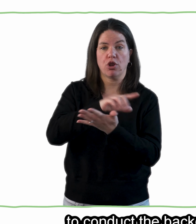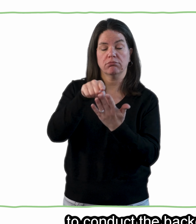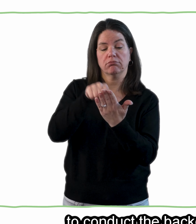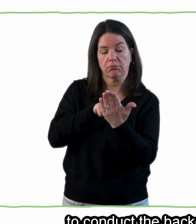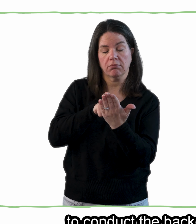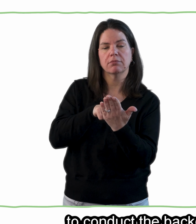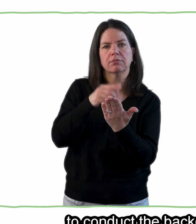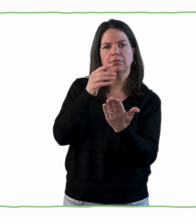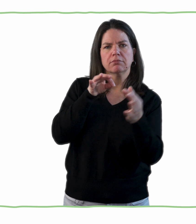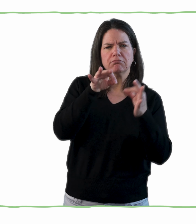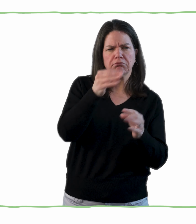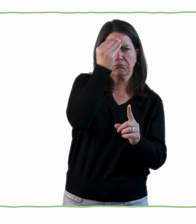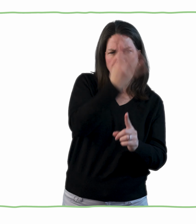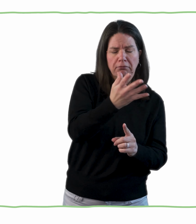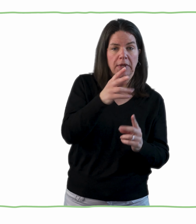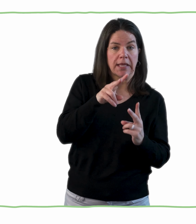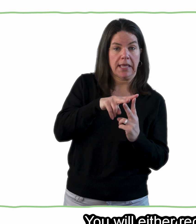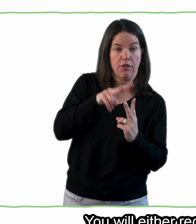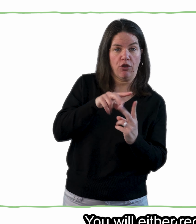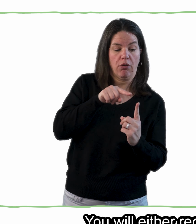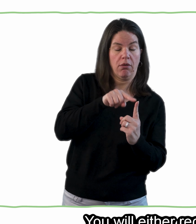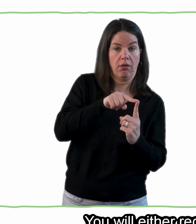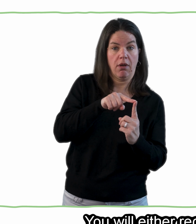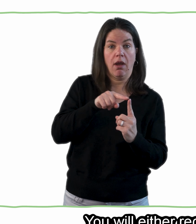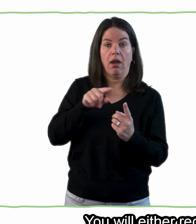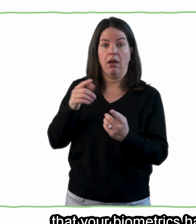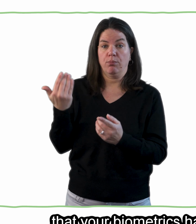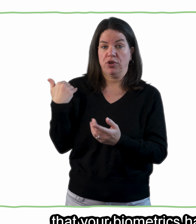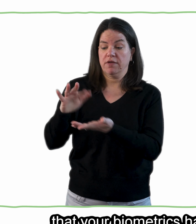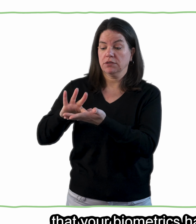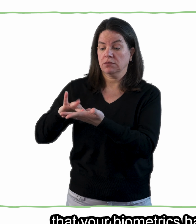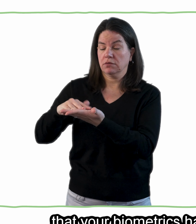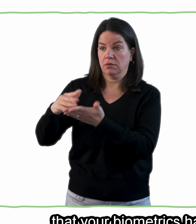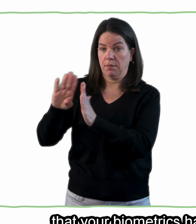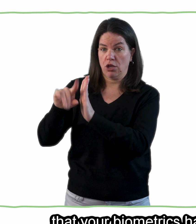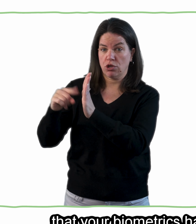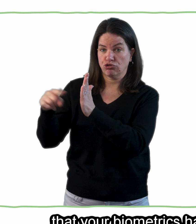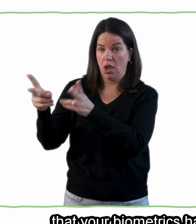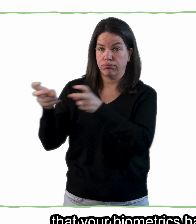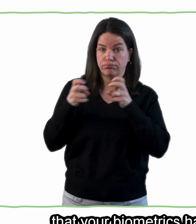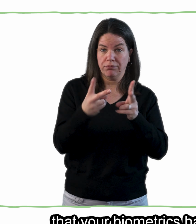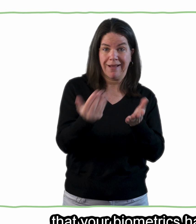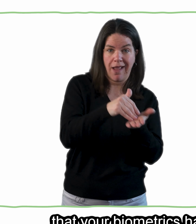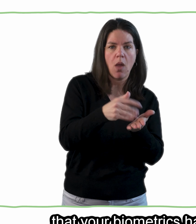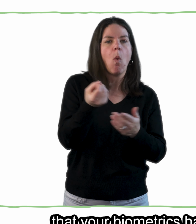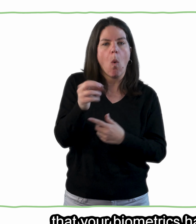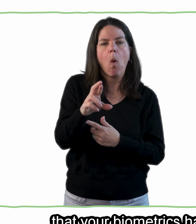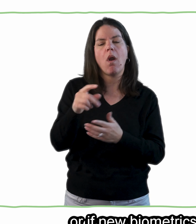the background check. You will either receive notice that your biometrics have been reused or